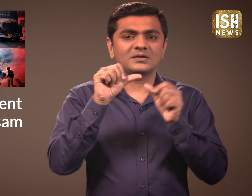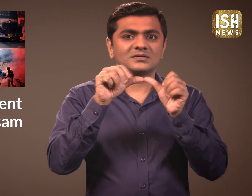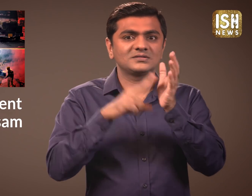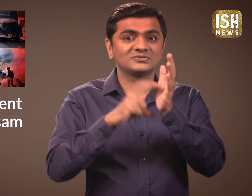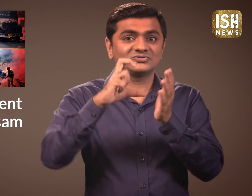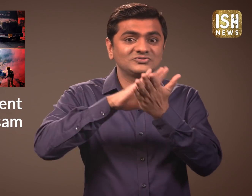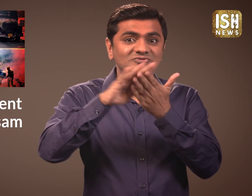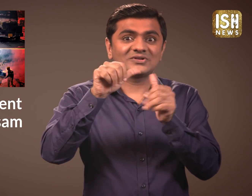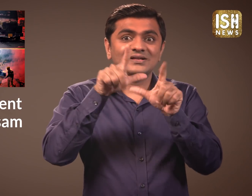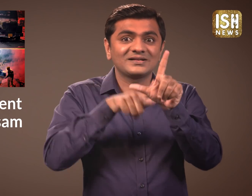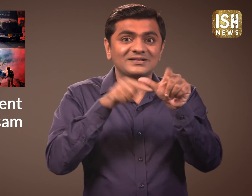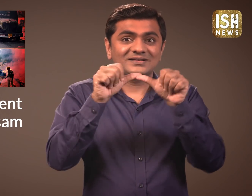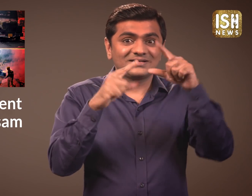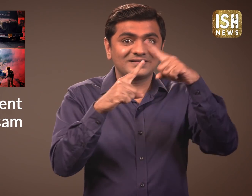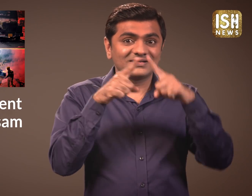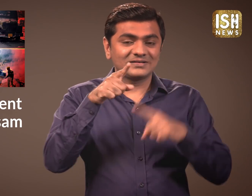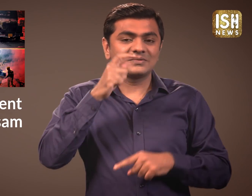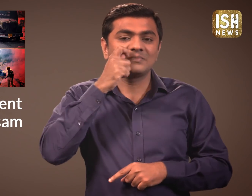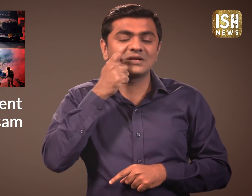Panchayat officials have given their resignations.